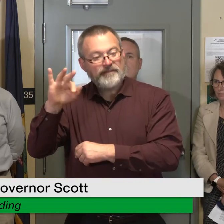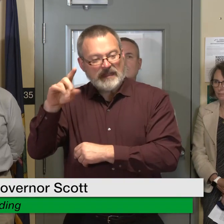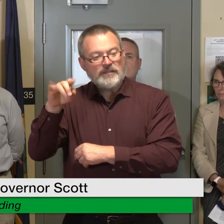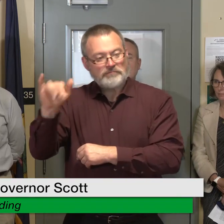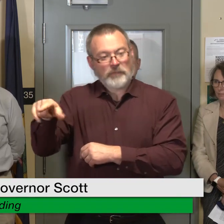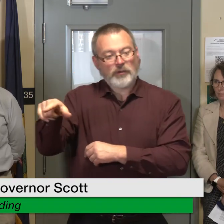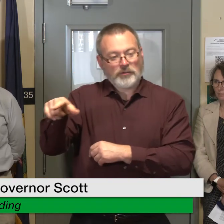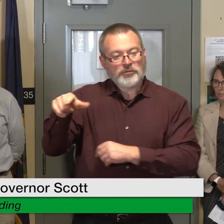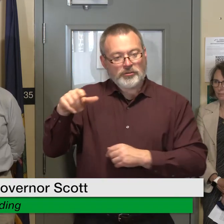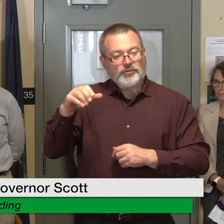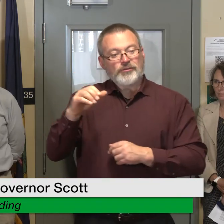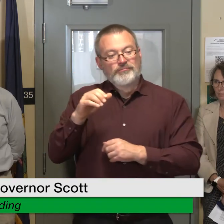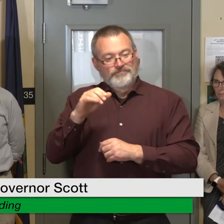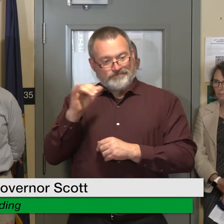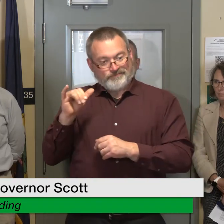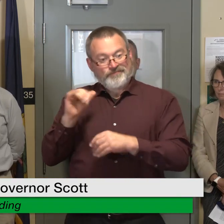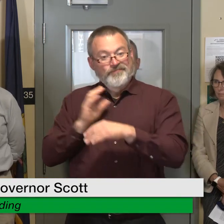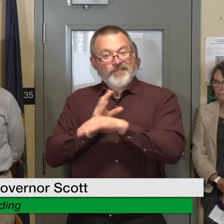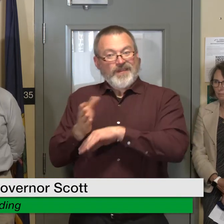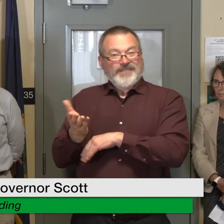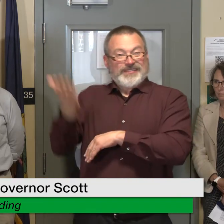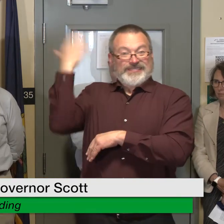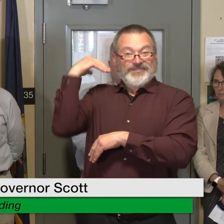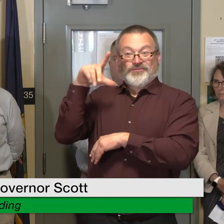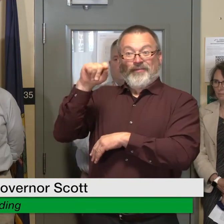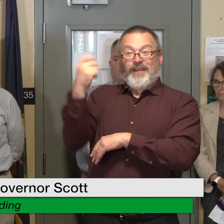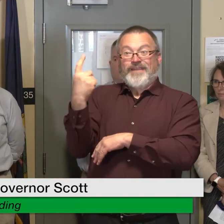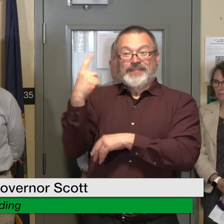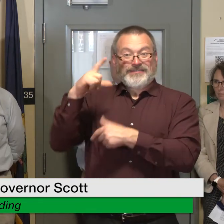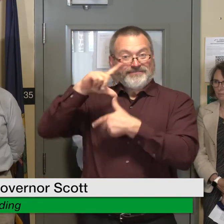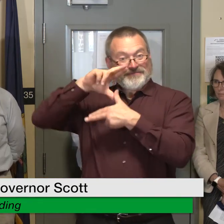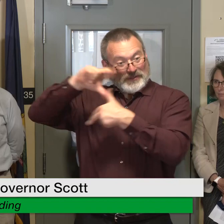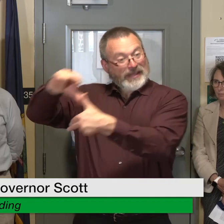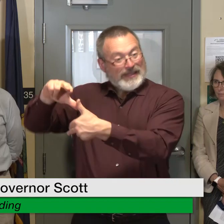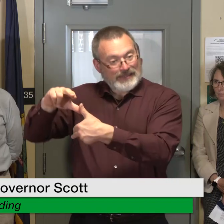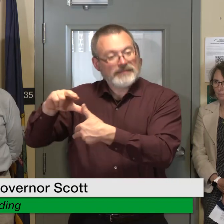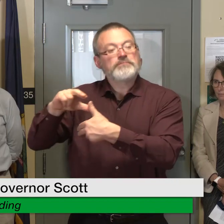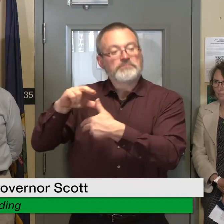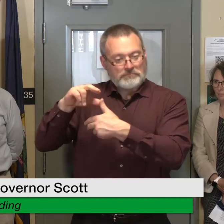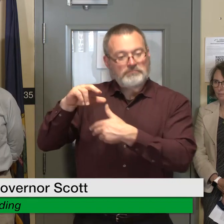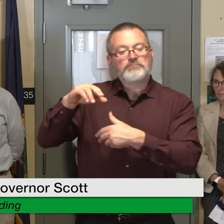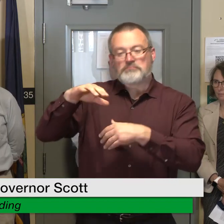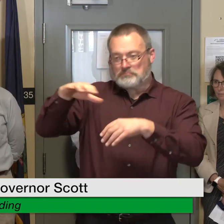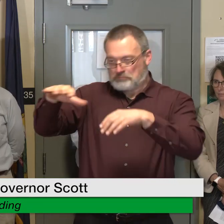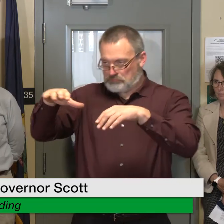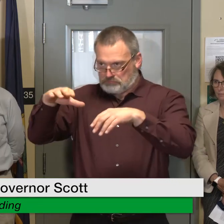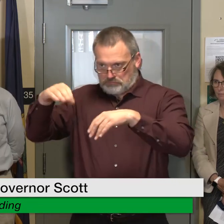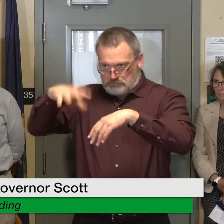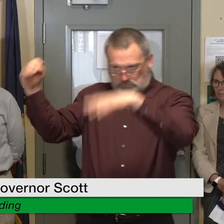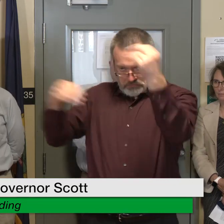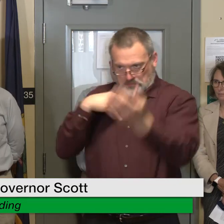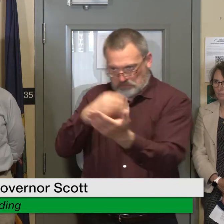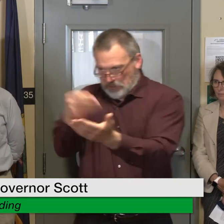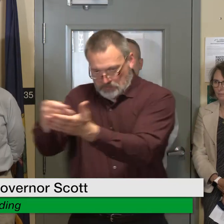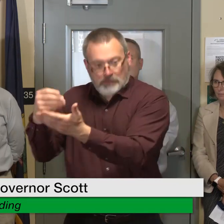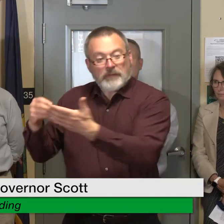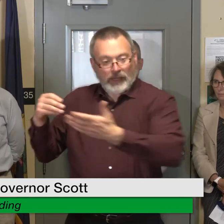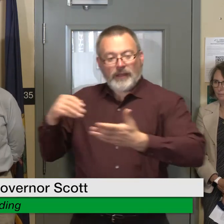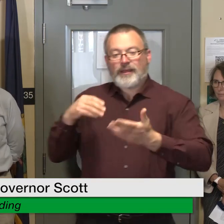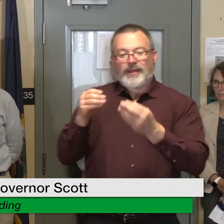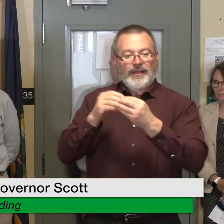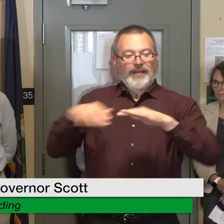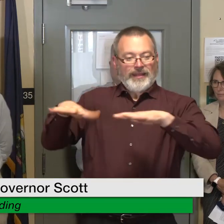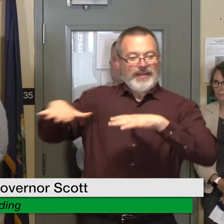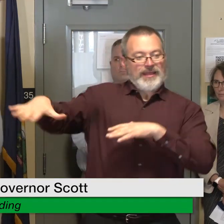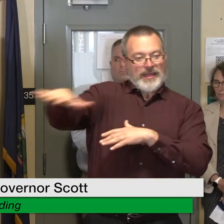Tropical Storm Irene. Tens of thousands of cubic yards of material were removed from the floodplain, and a flood-resilient community park